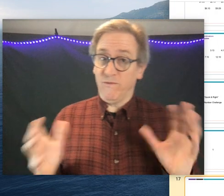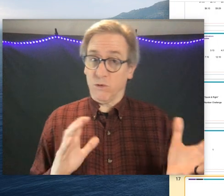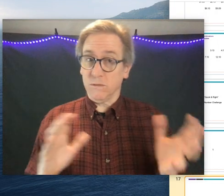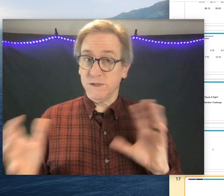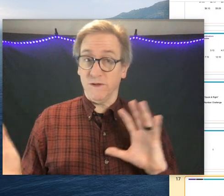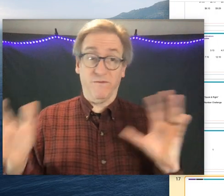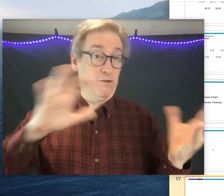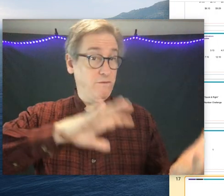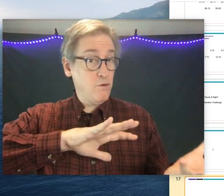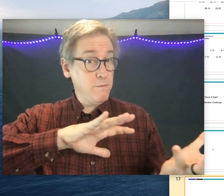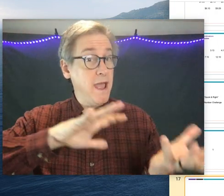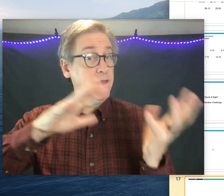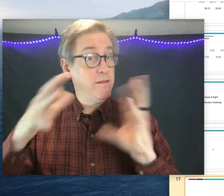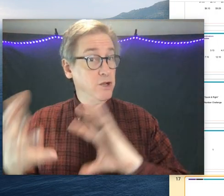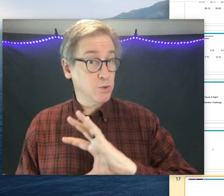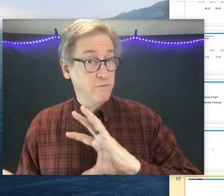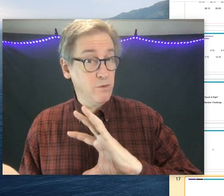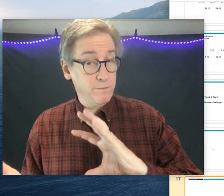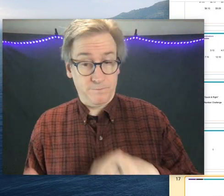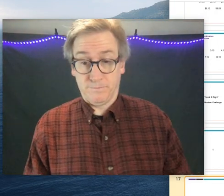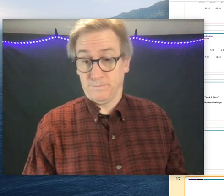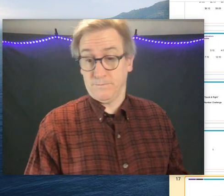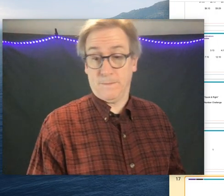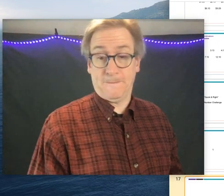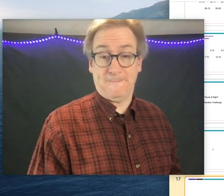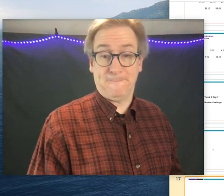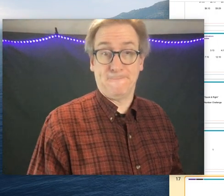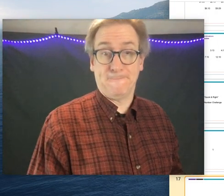both forms, the full form and the short form.